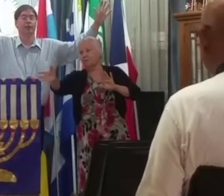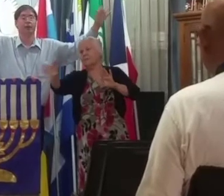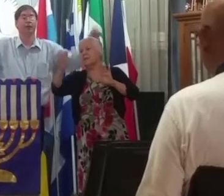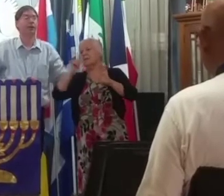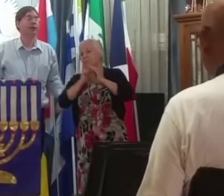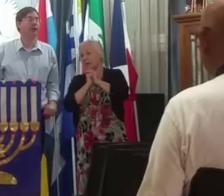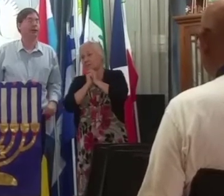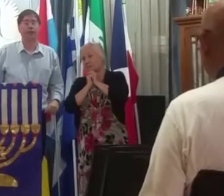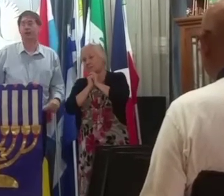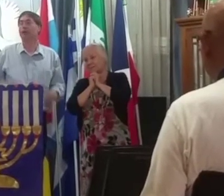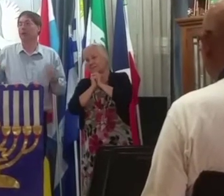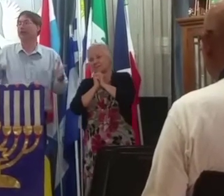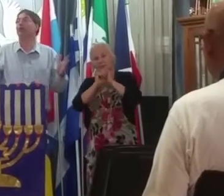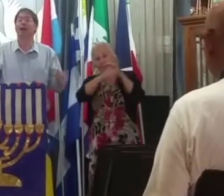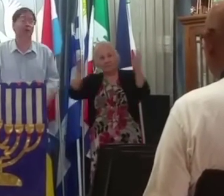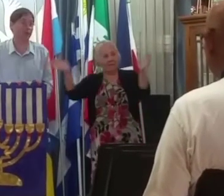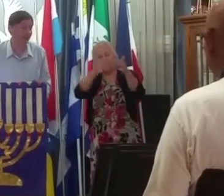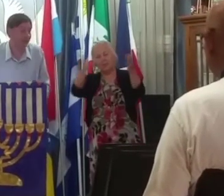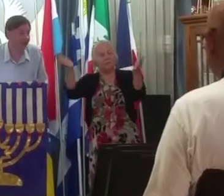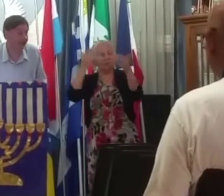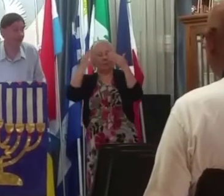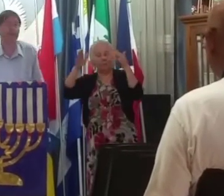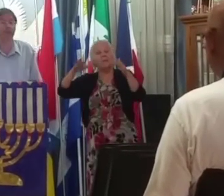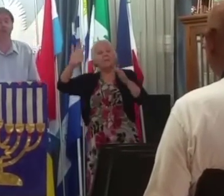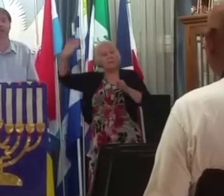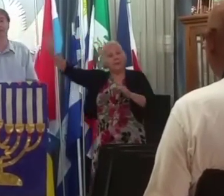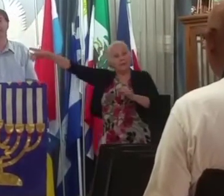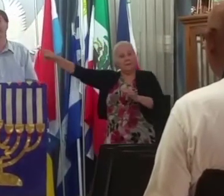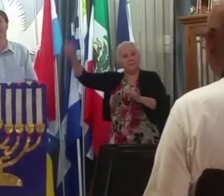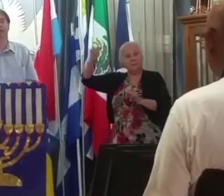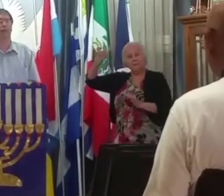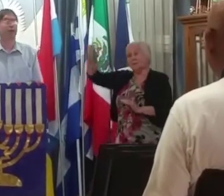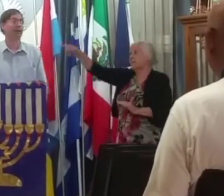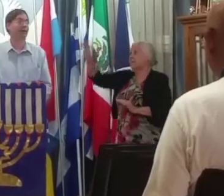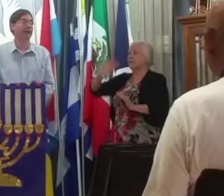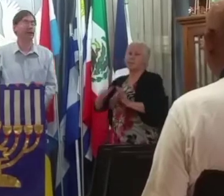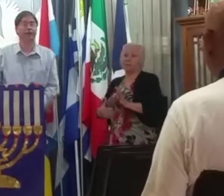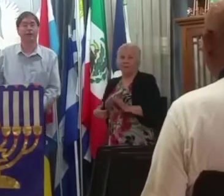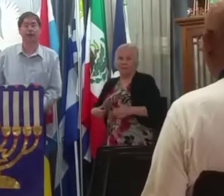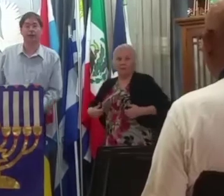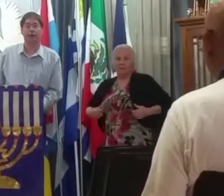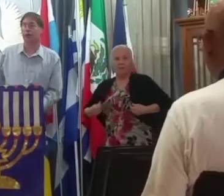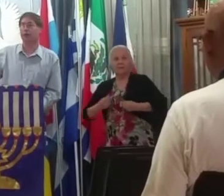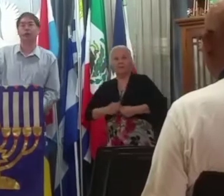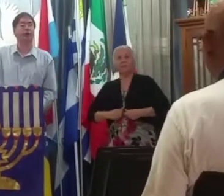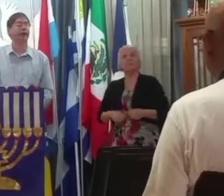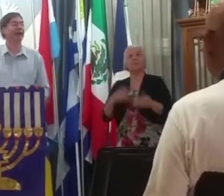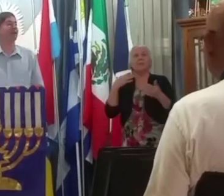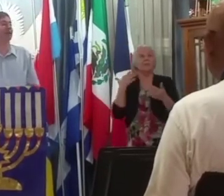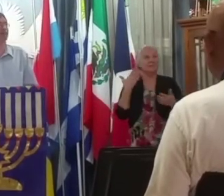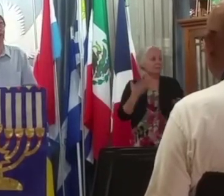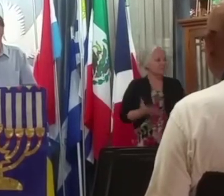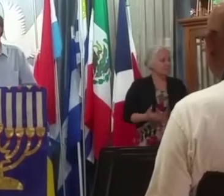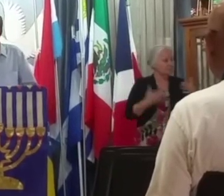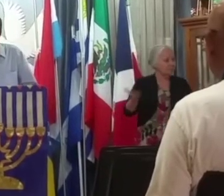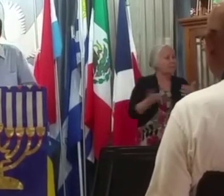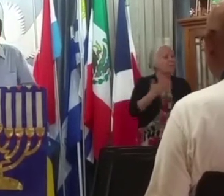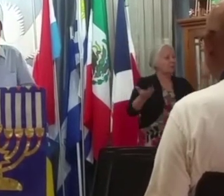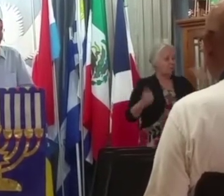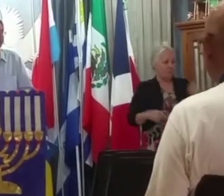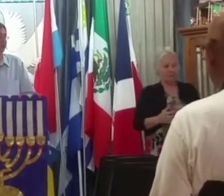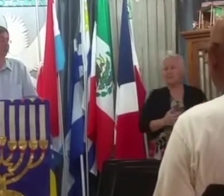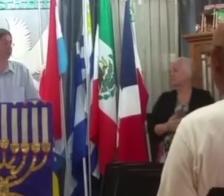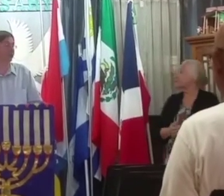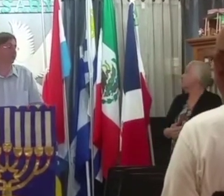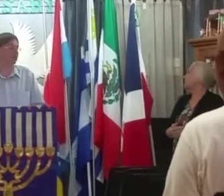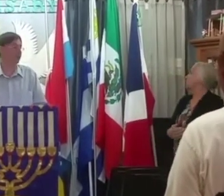vez dulce sueño. From that Toronto CD. No sueño. Del CD de Toronto. Similar thing happened the following Sunday.